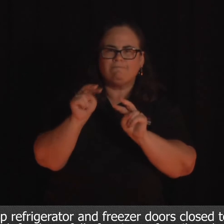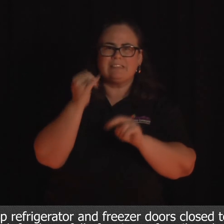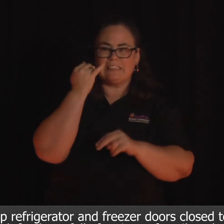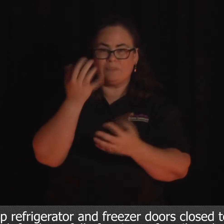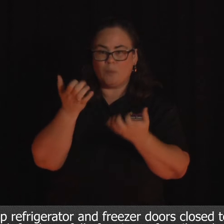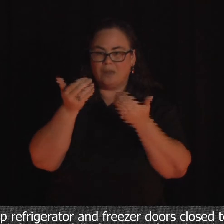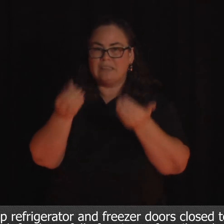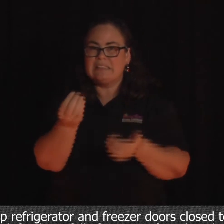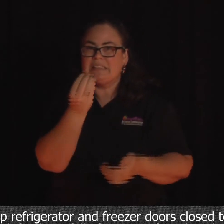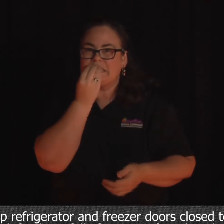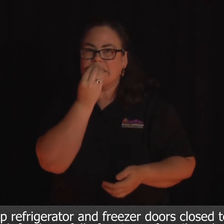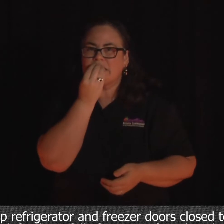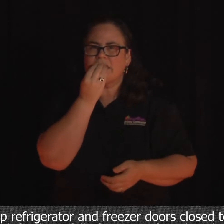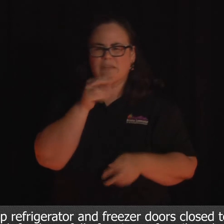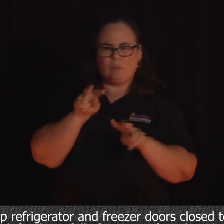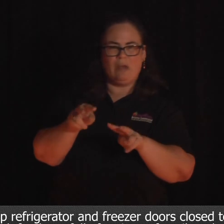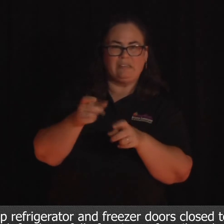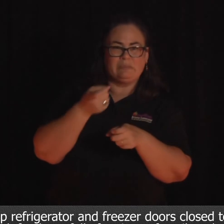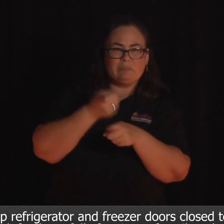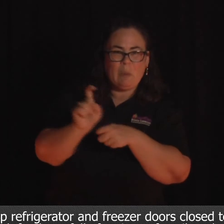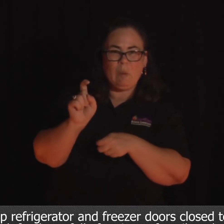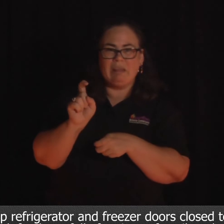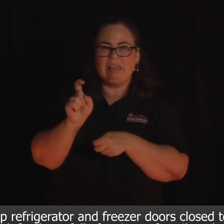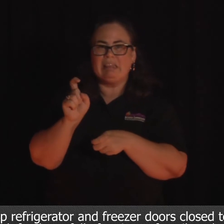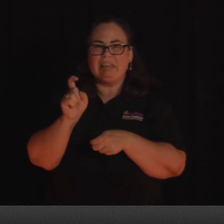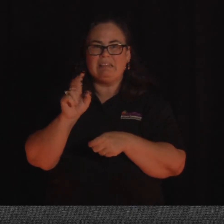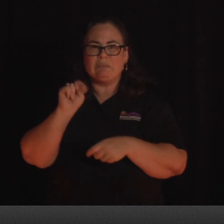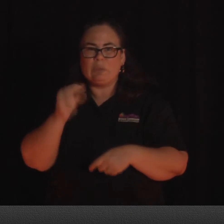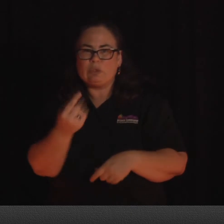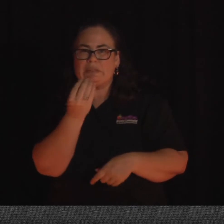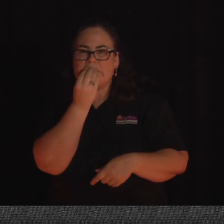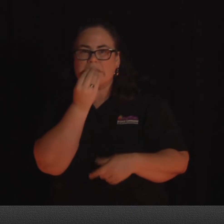Check food carefully for signs of spoilage before eating.